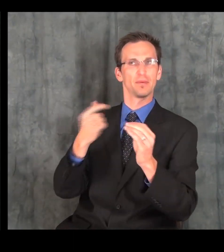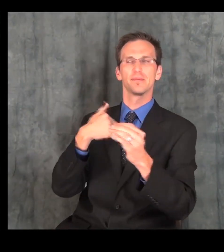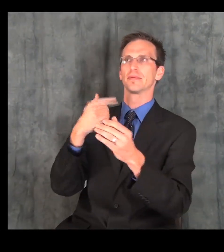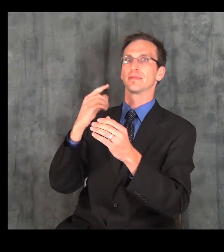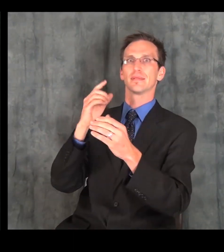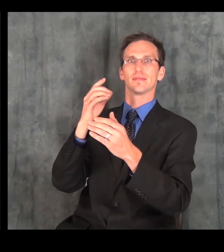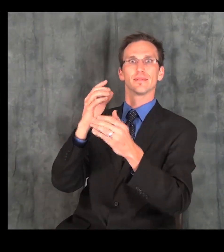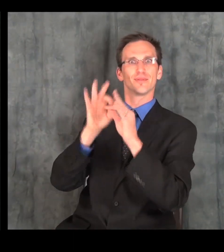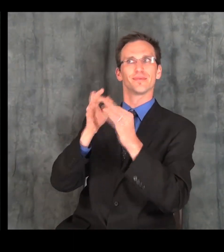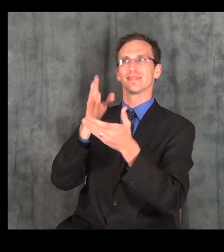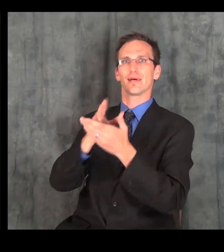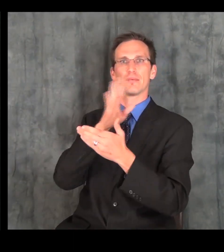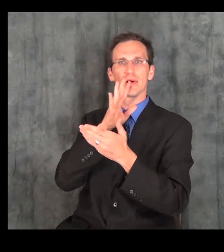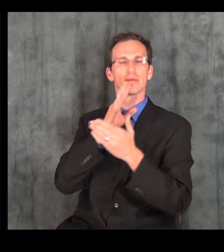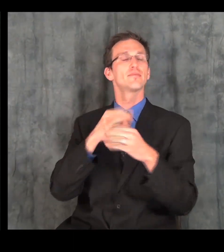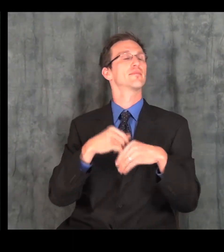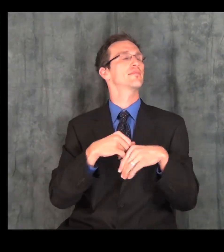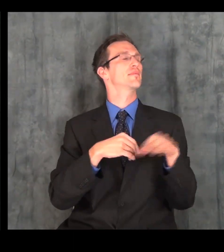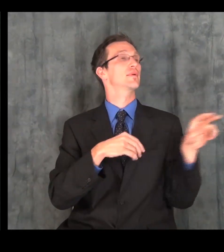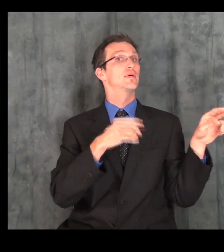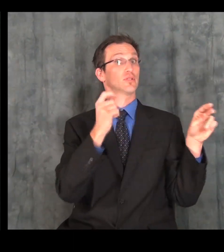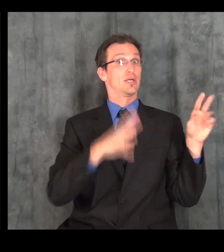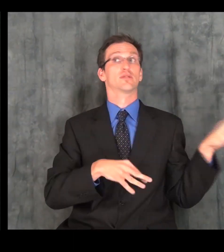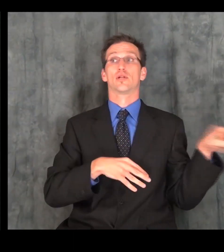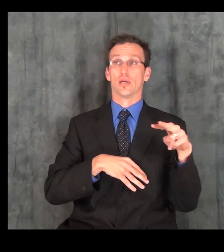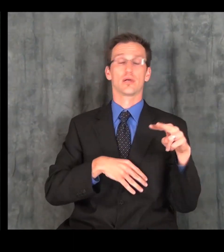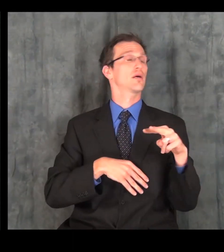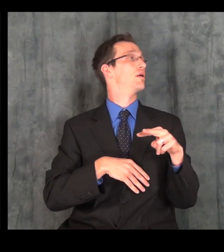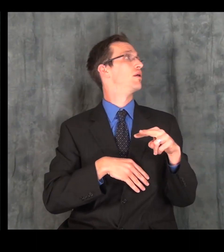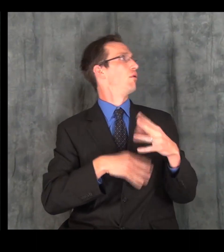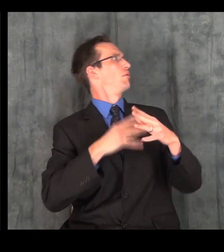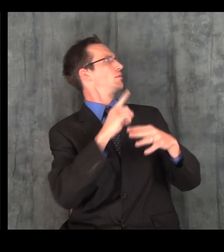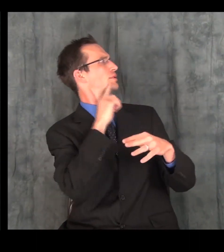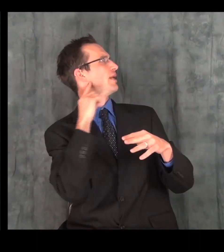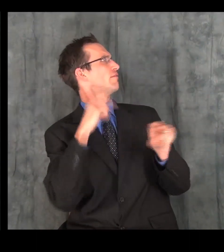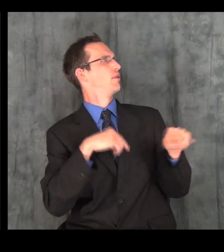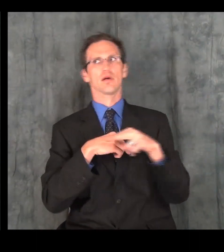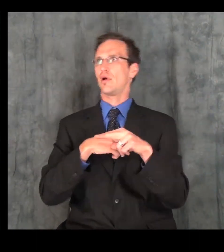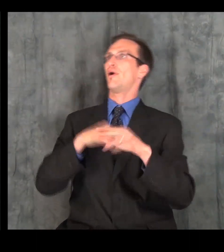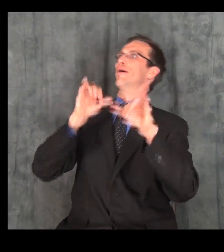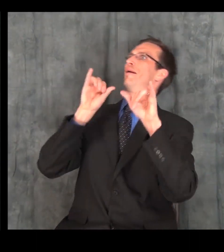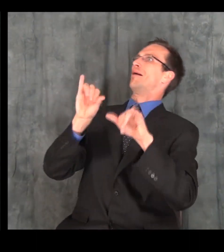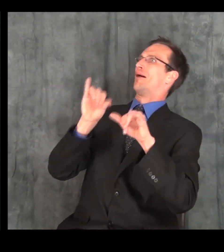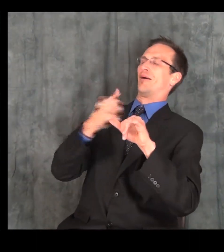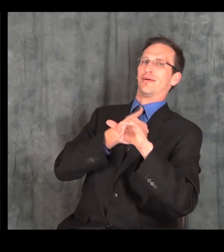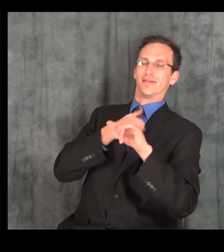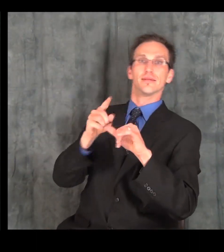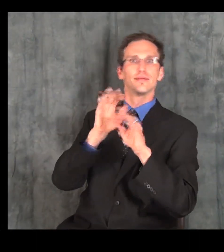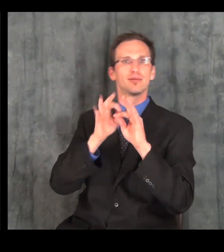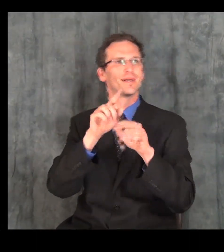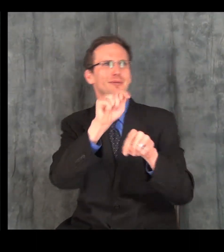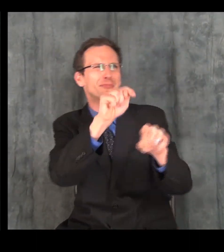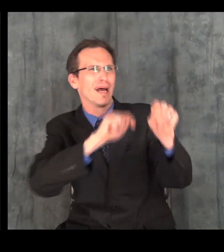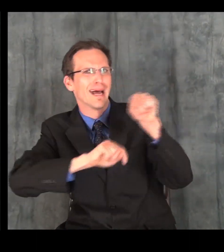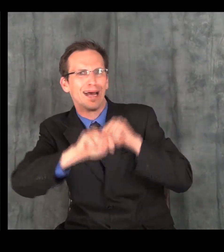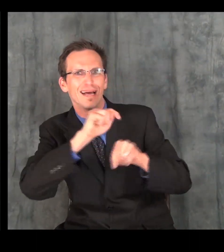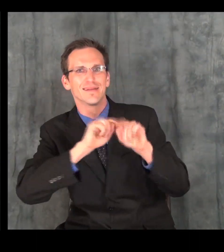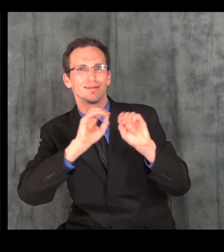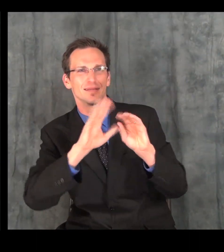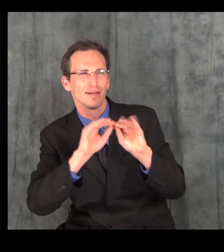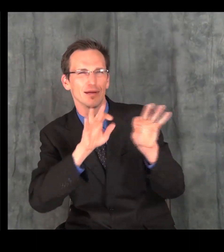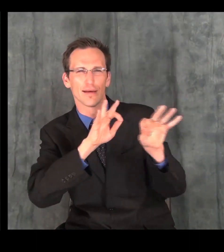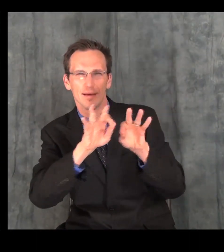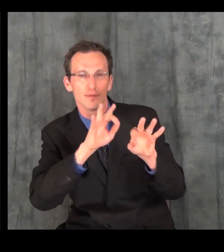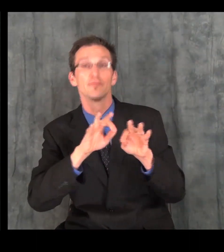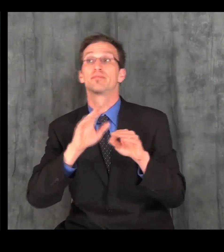So she looked, then the deaf person looked and went, "Oh, sorry, what?" And the interpreter went, "You know, go back," and then they sort of,